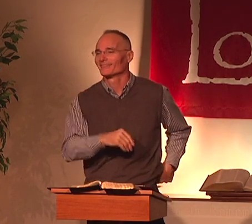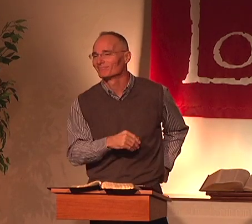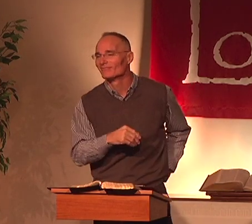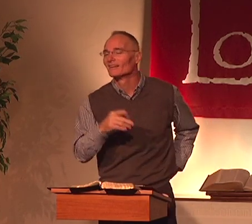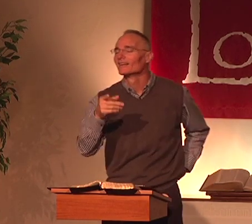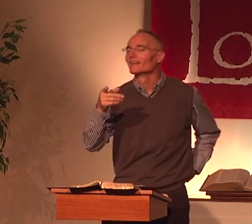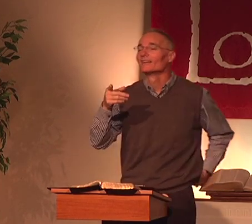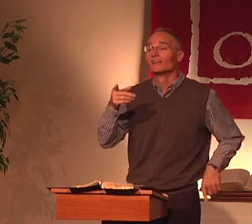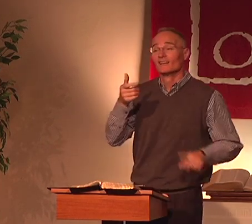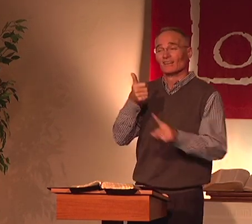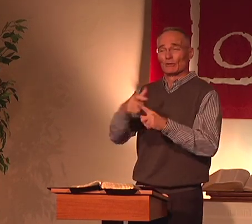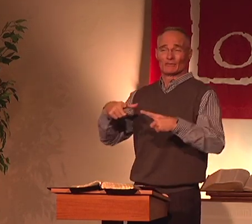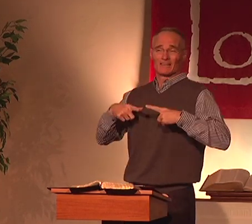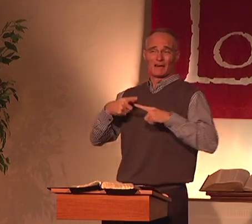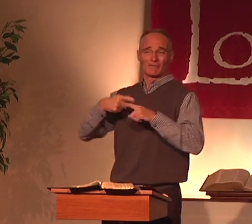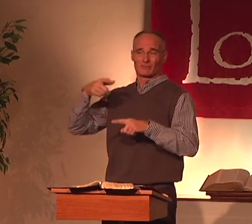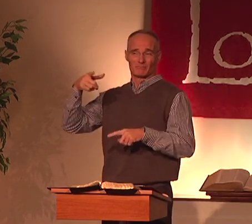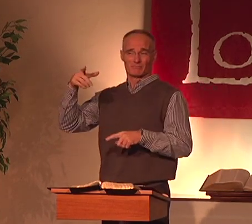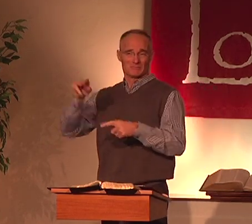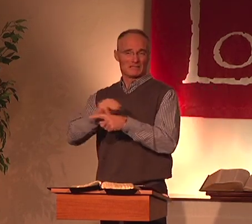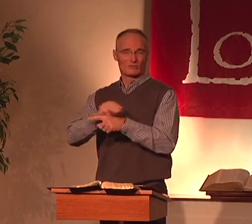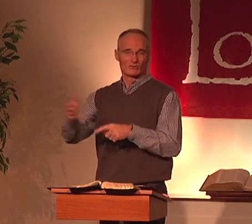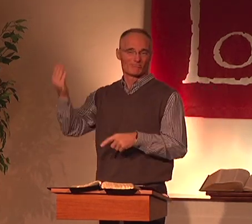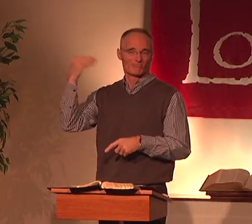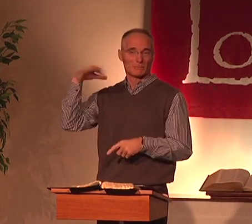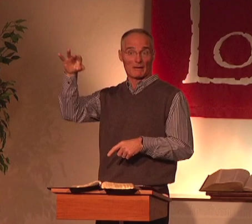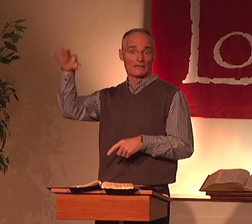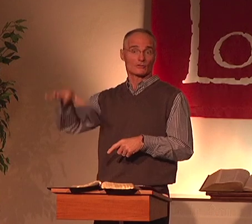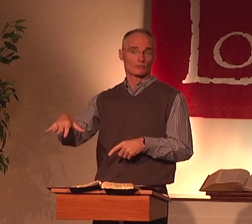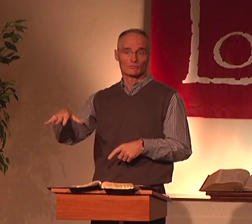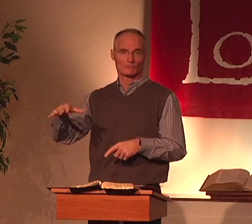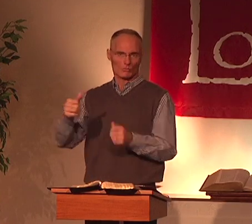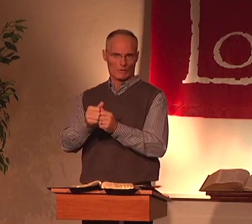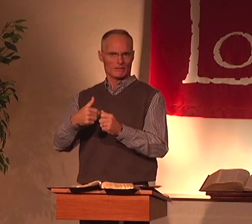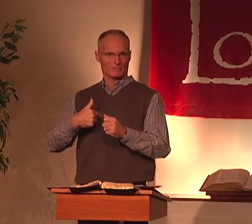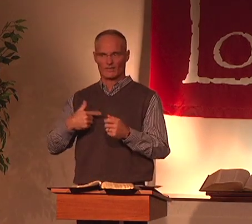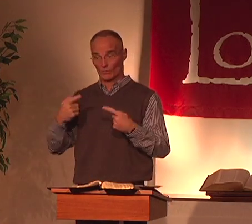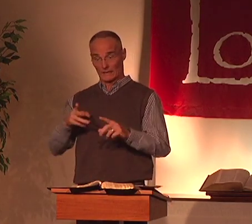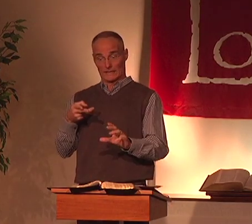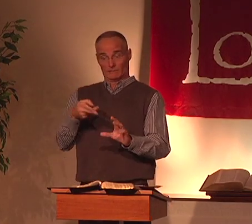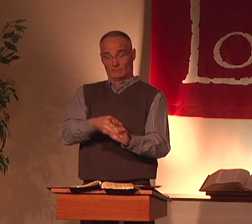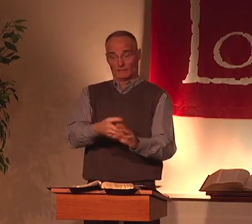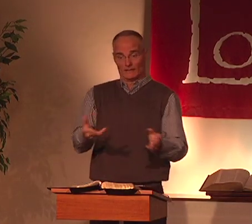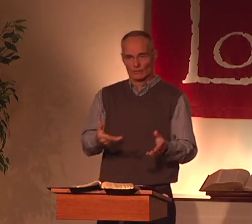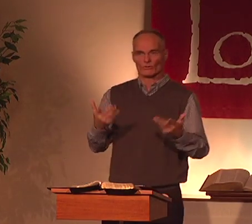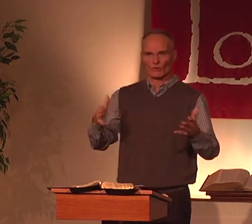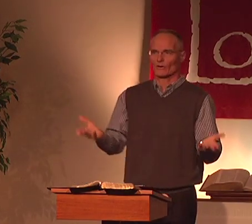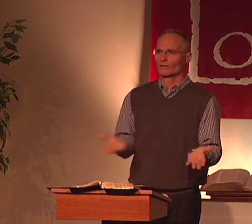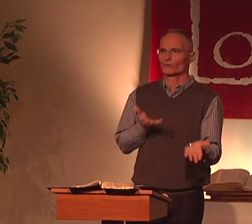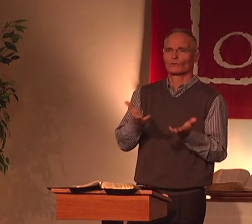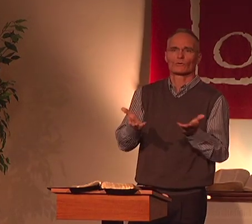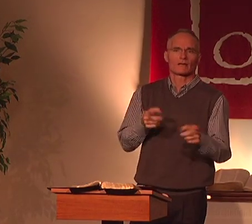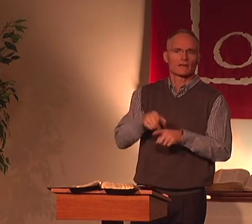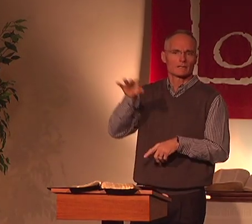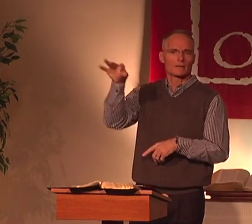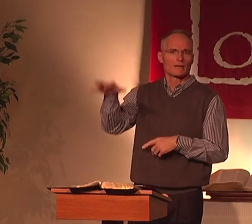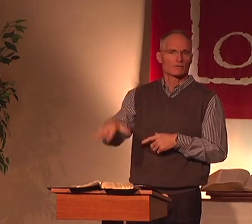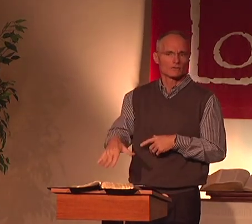And he's A good Guy He retired From ministry He was a Pastor He worked With me When I Joined Here He was Already Here